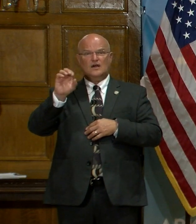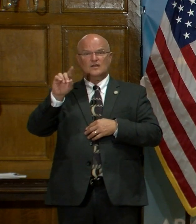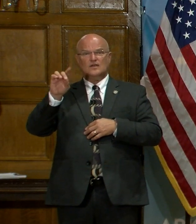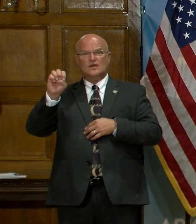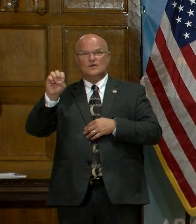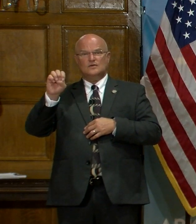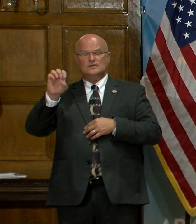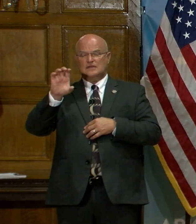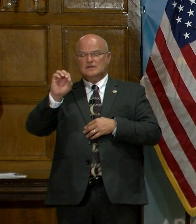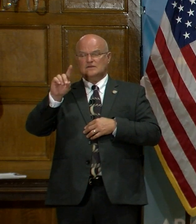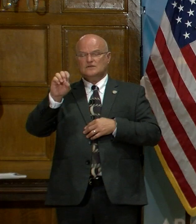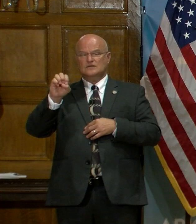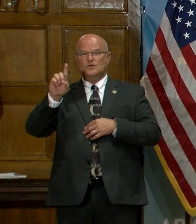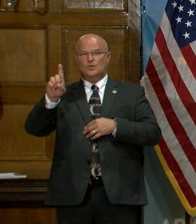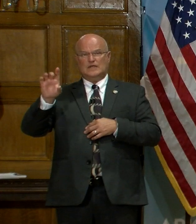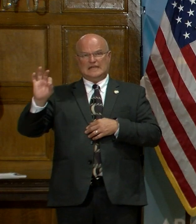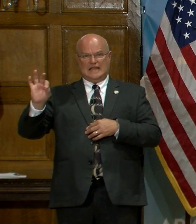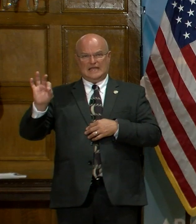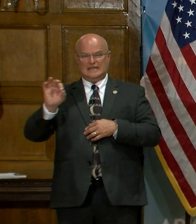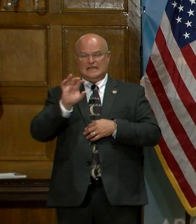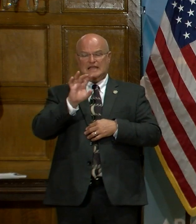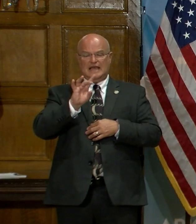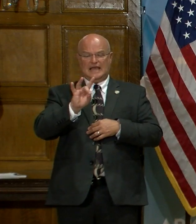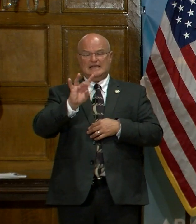877-AR-COVE, C-O-V-19. So